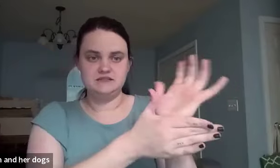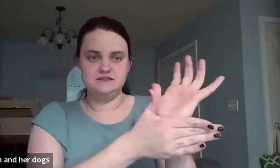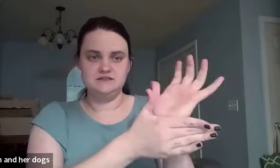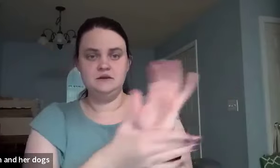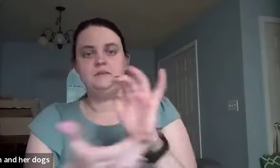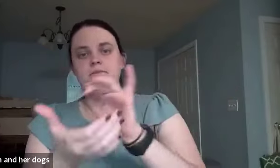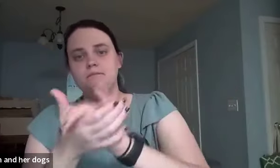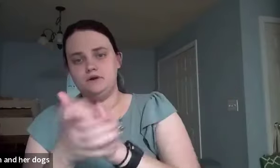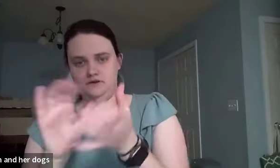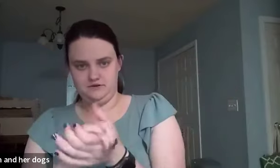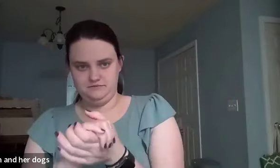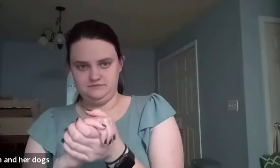cheese, burger.